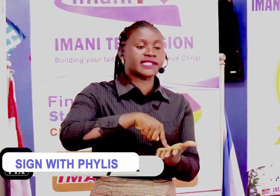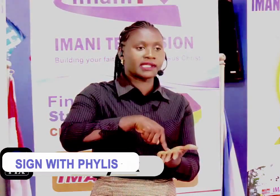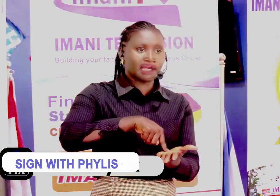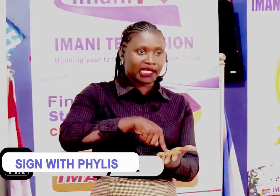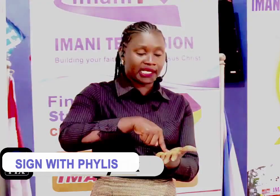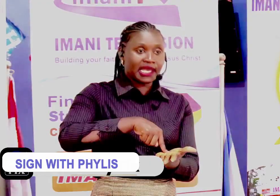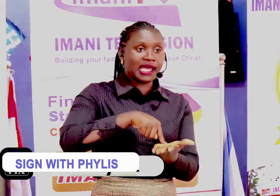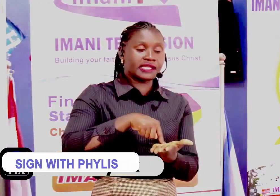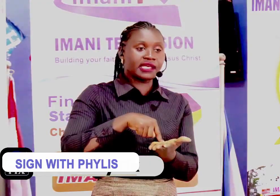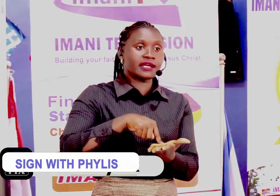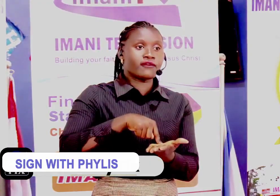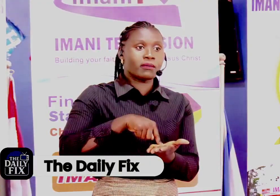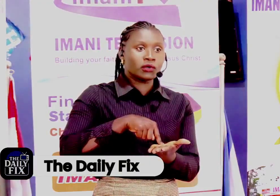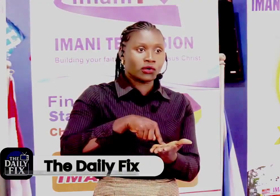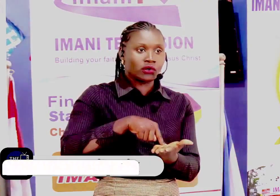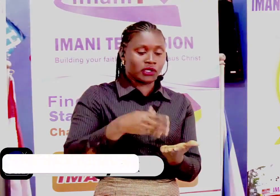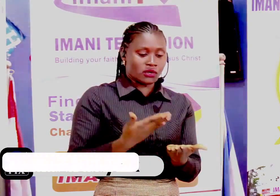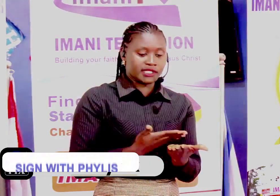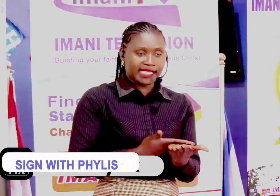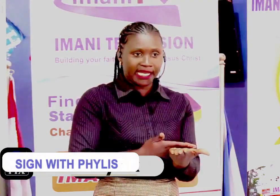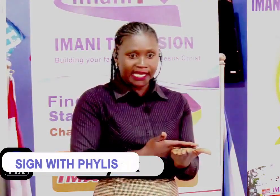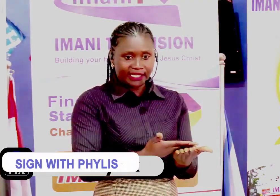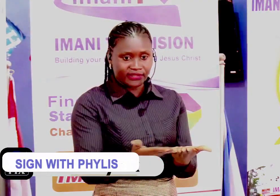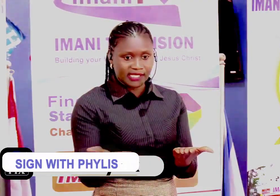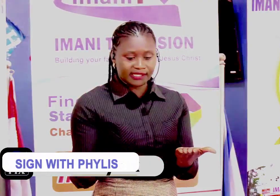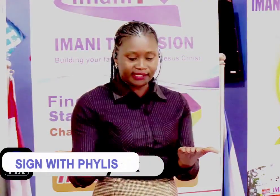singular. And then for plural, we say this.